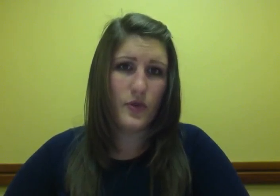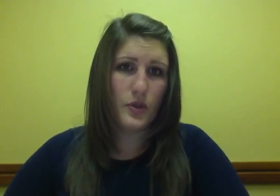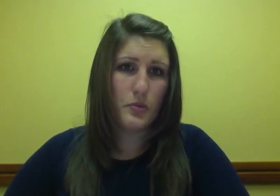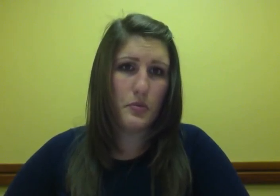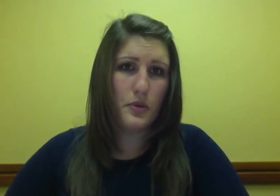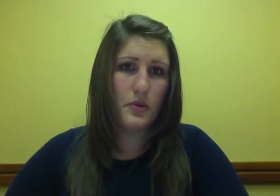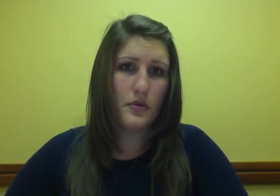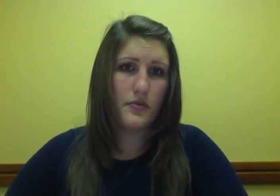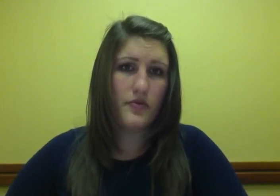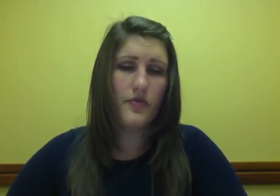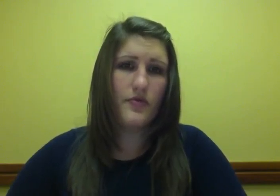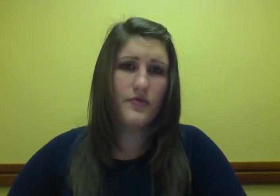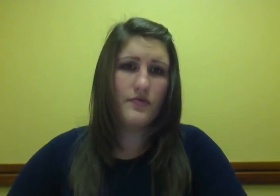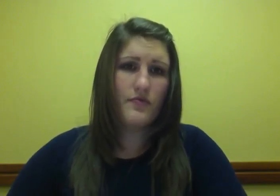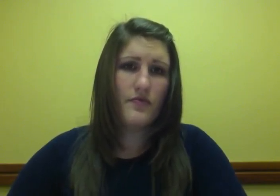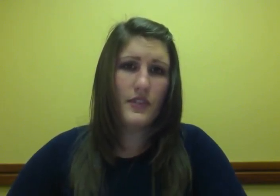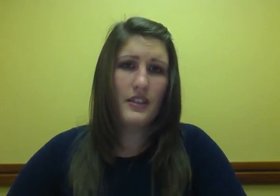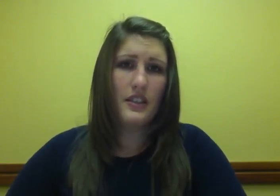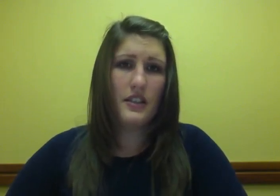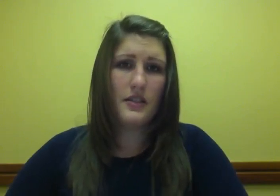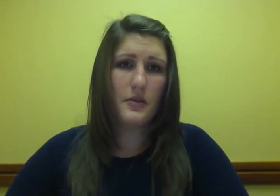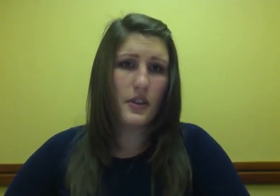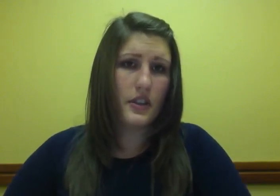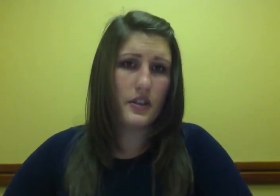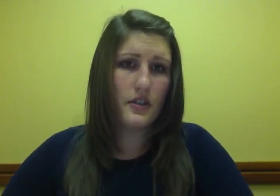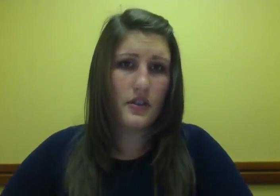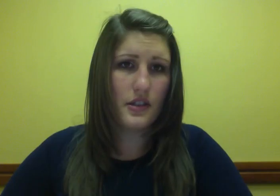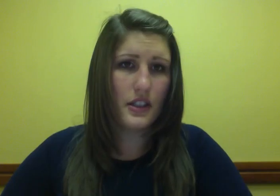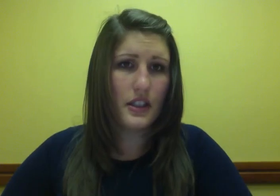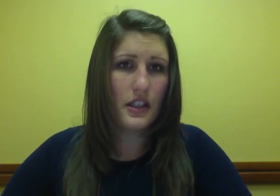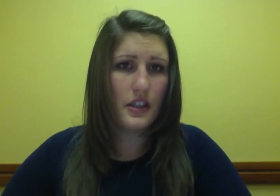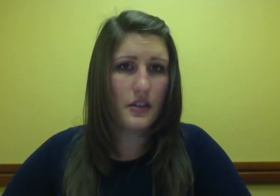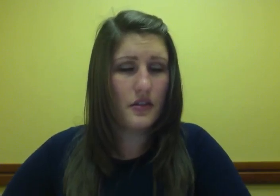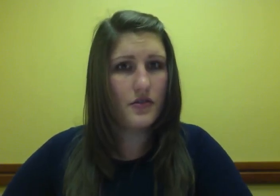Poor people. Dad has to work, so he can't go.